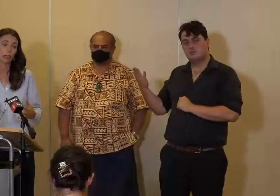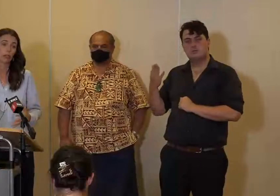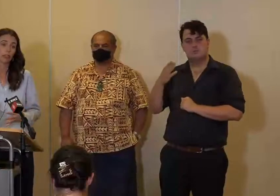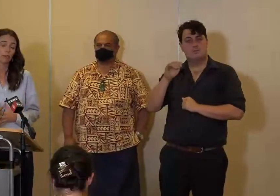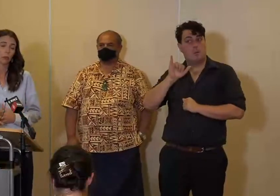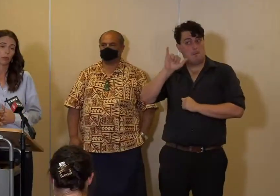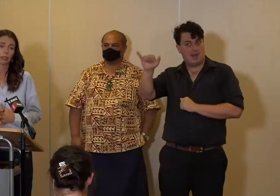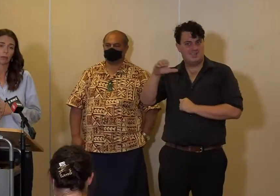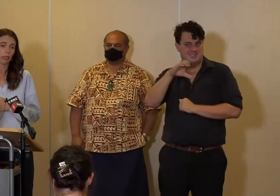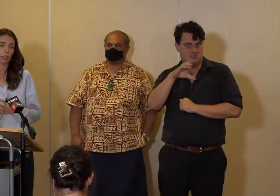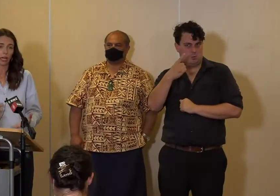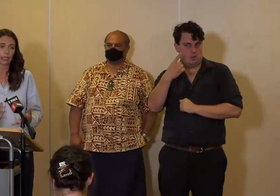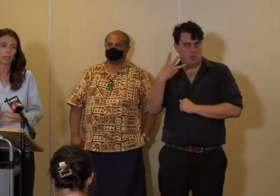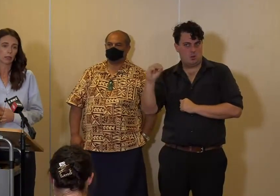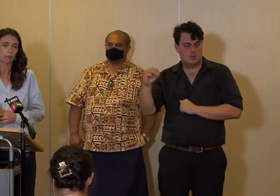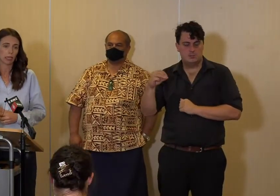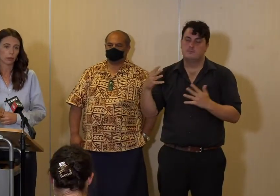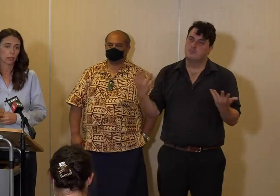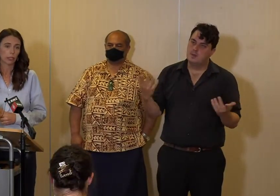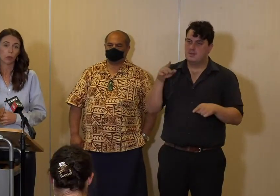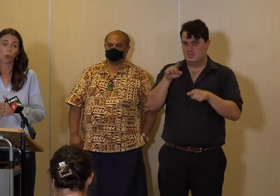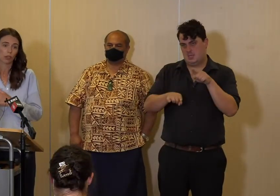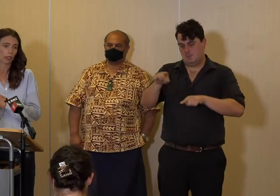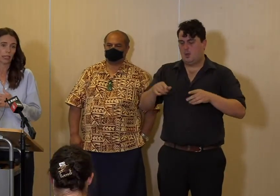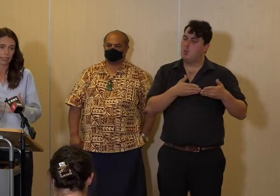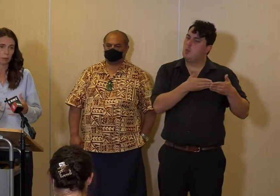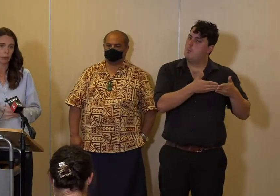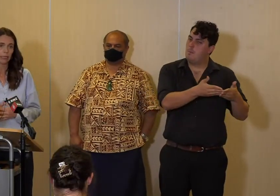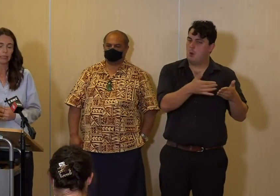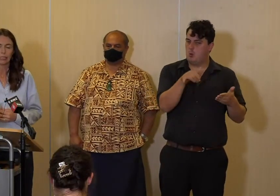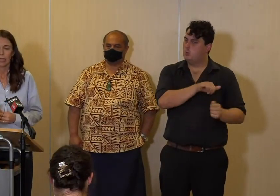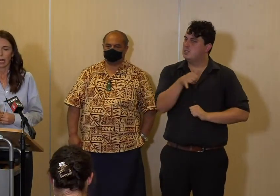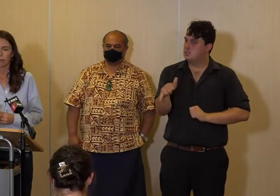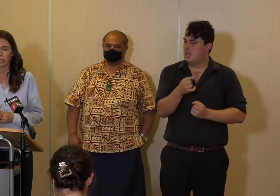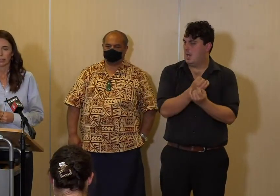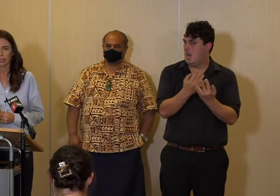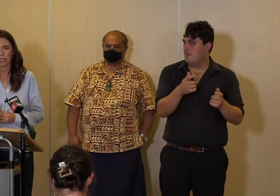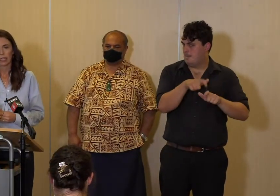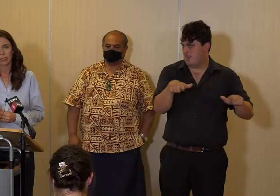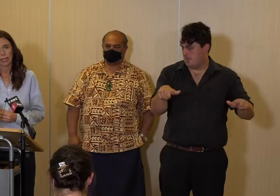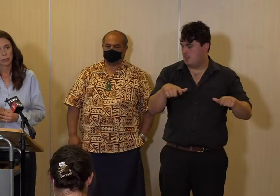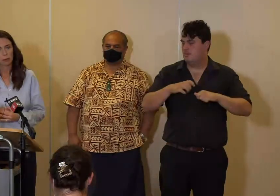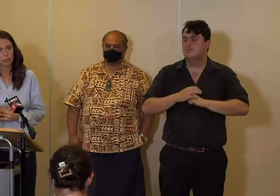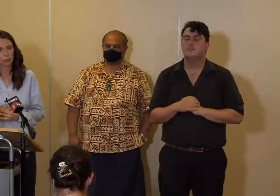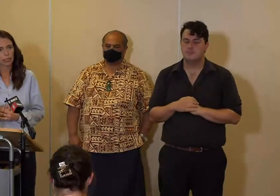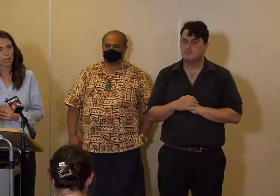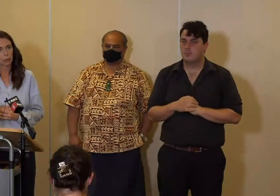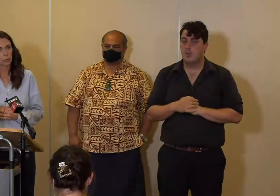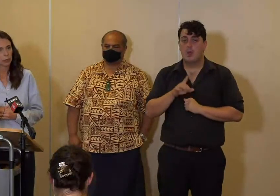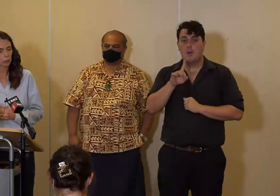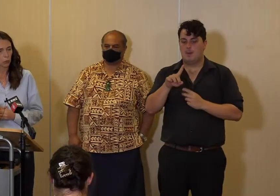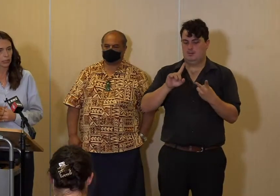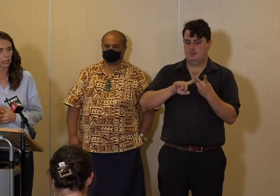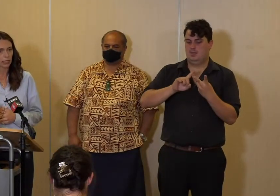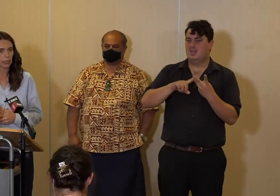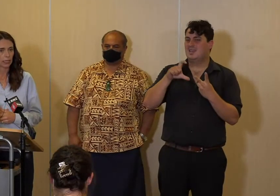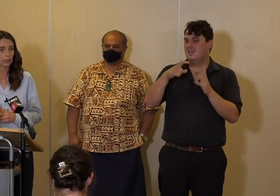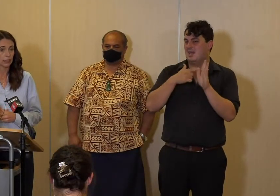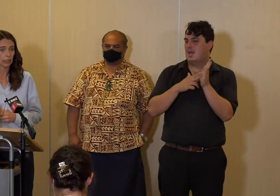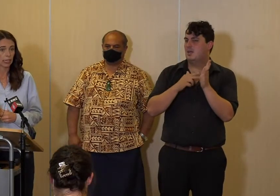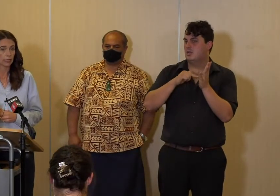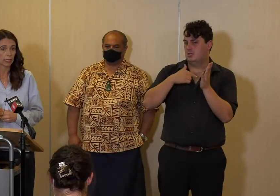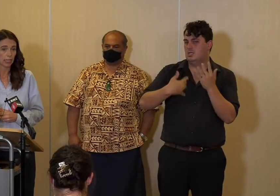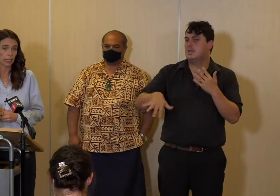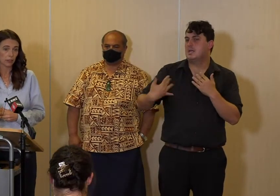it will vary for something like the Manawanui or the Canterbury. But as I say, the Canterbury is ready and able to be deployed in